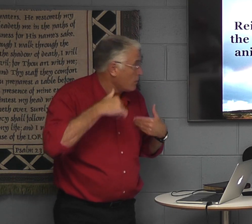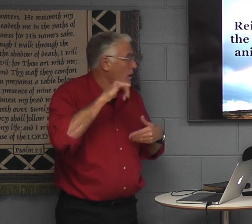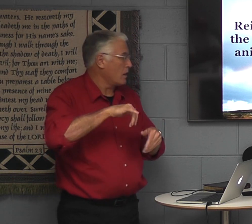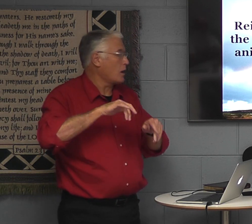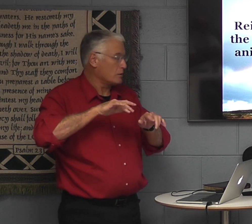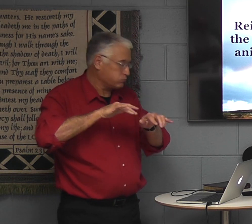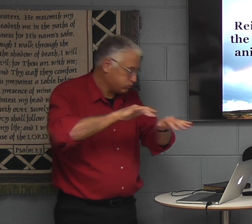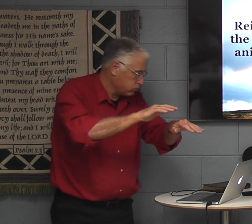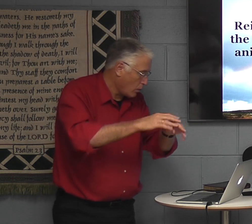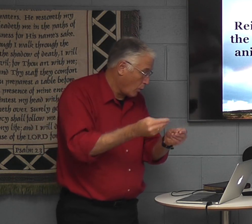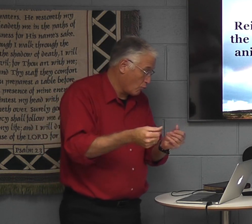scurry along the ground.